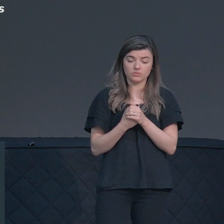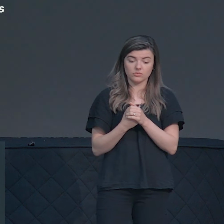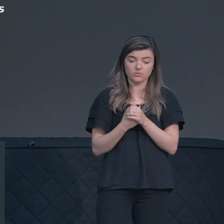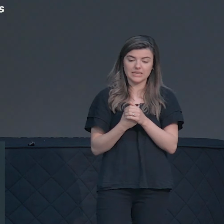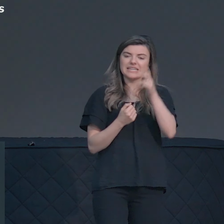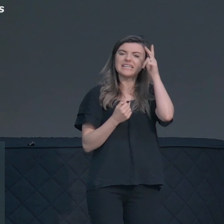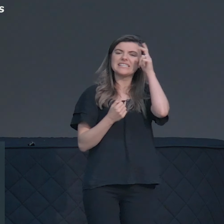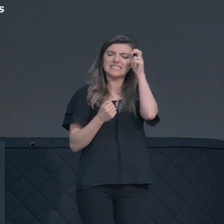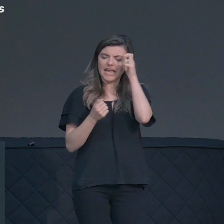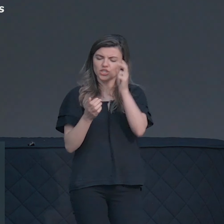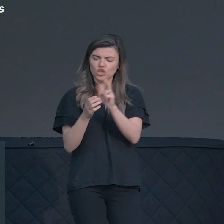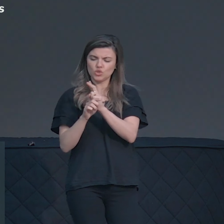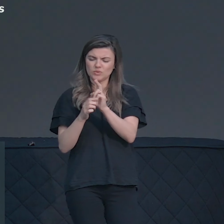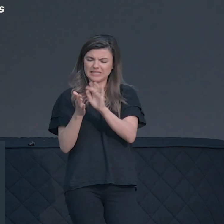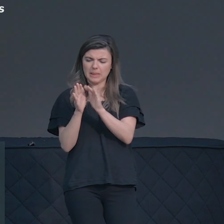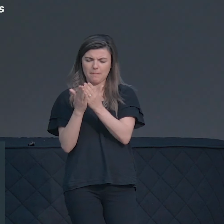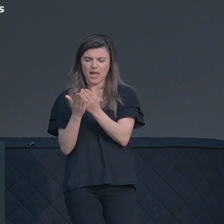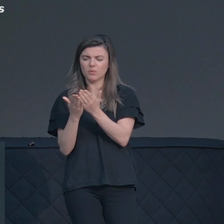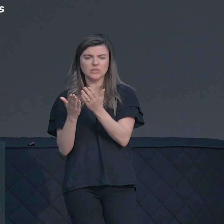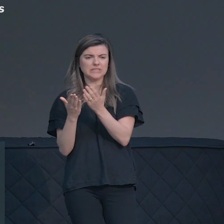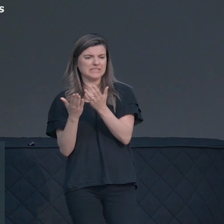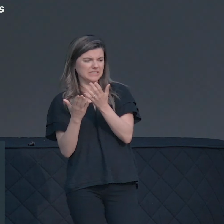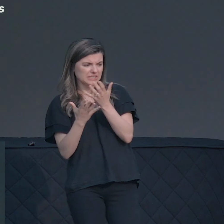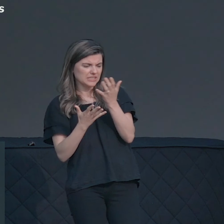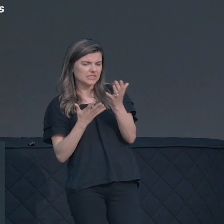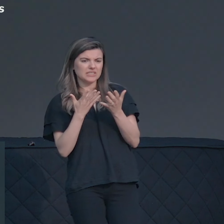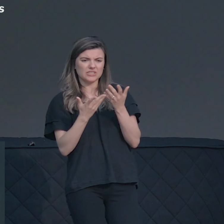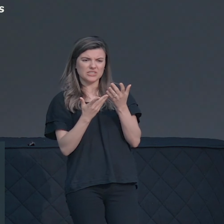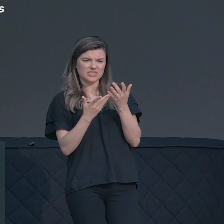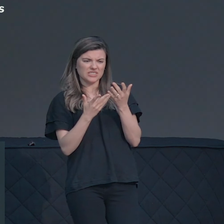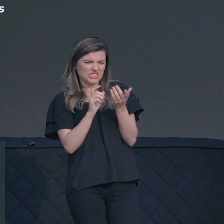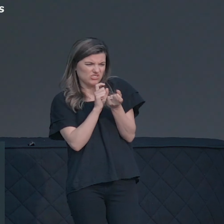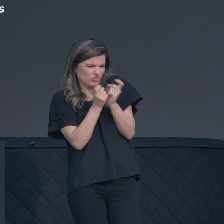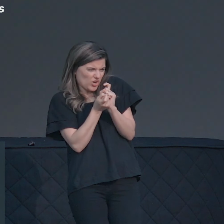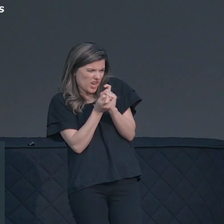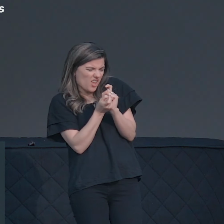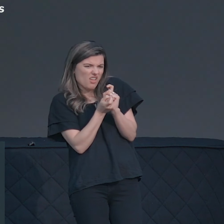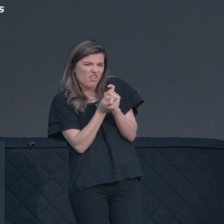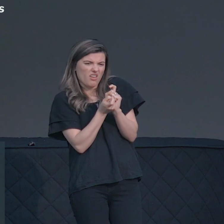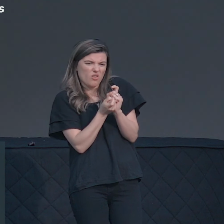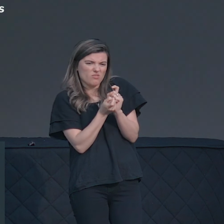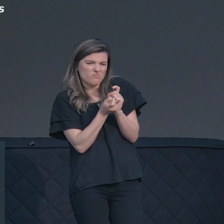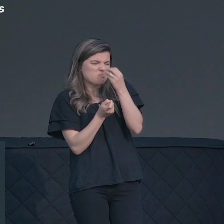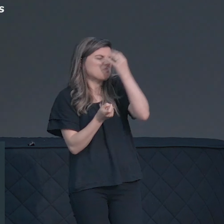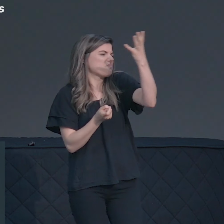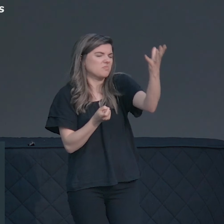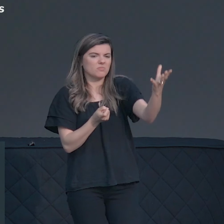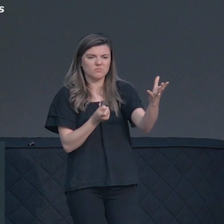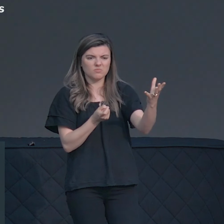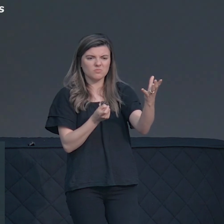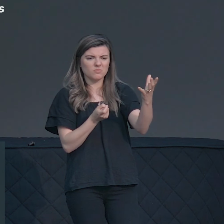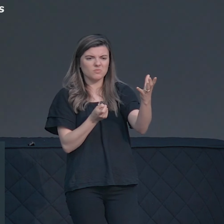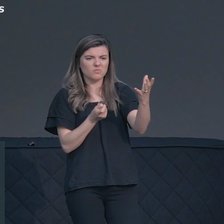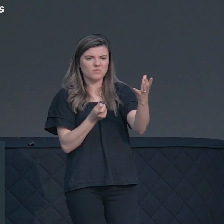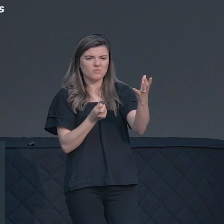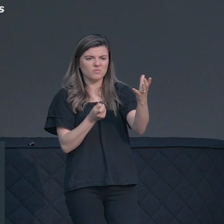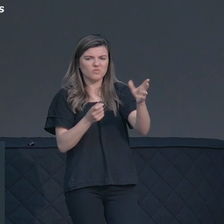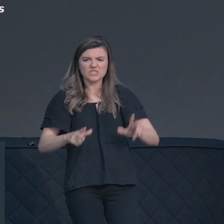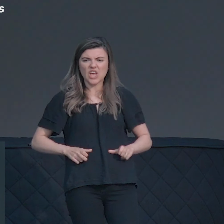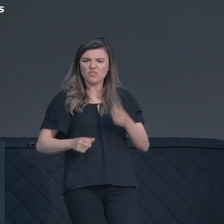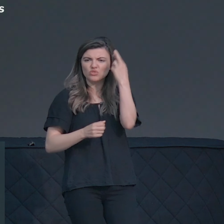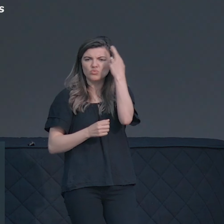Satan uses the word of God to twist it carelessly for selfish reasons.